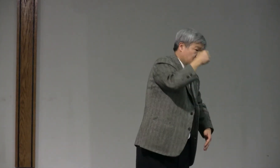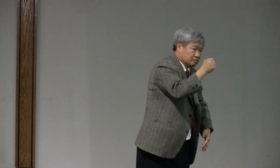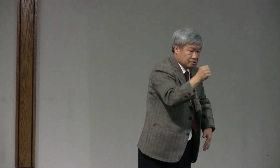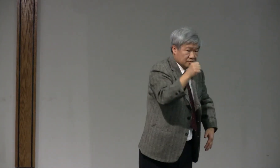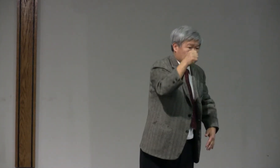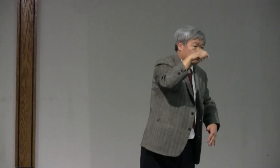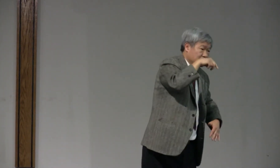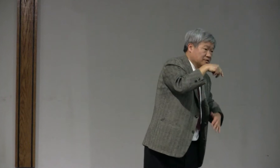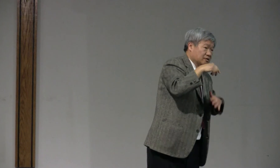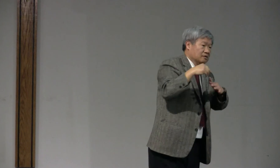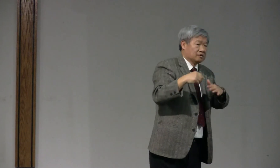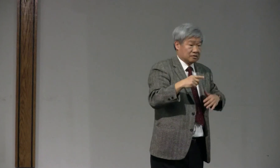out.